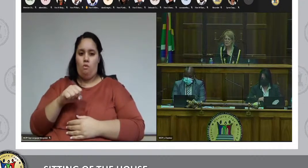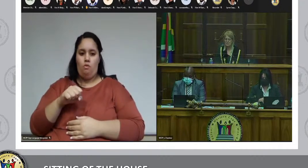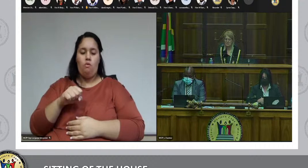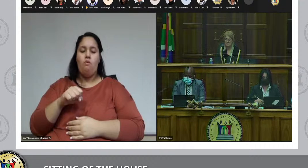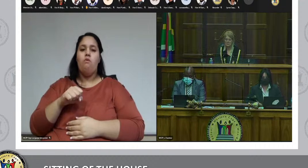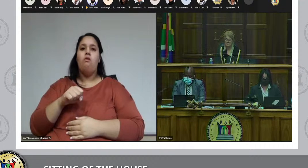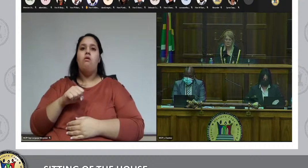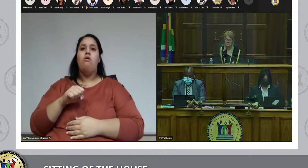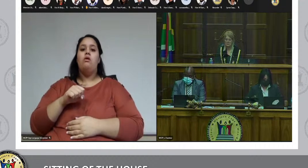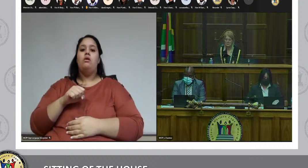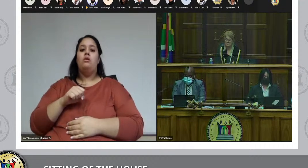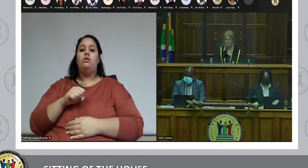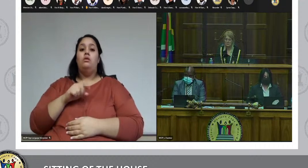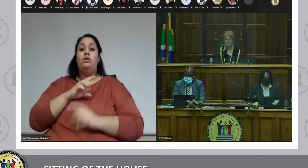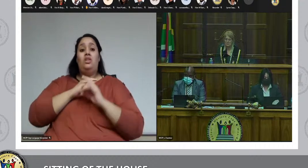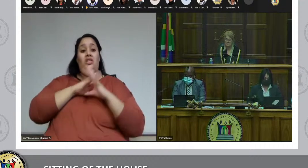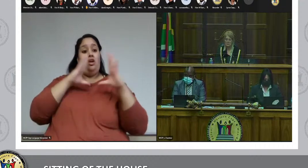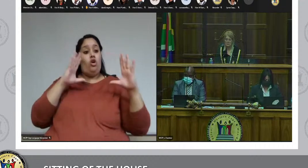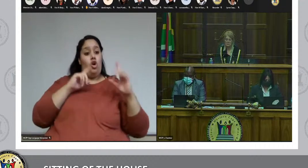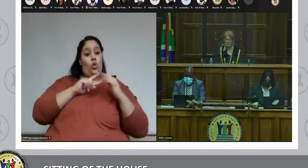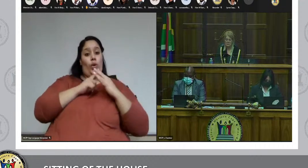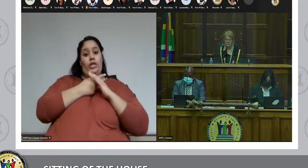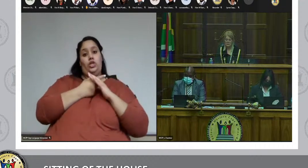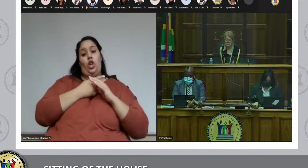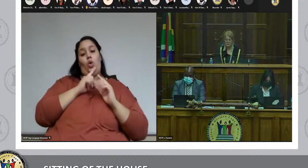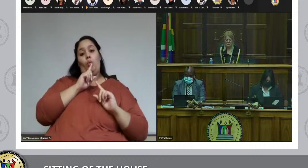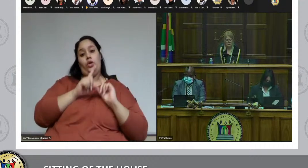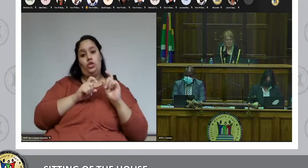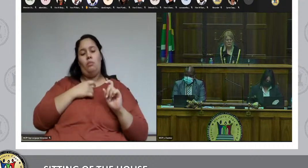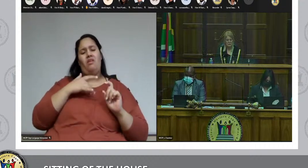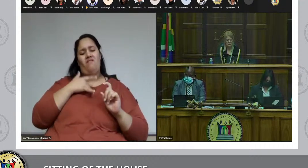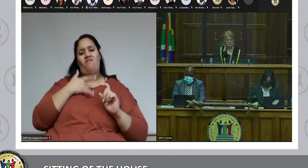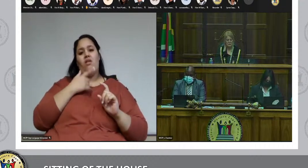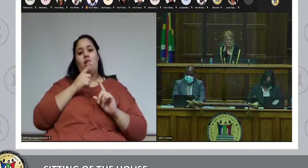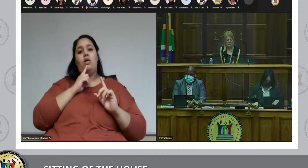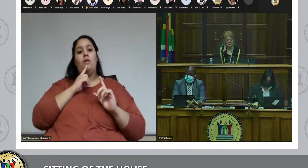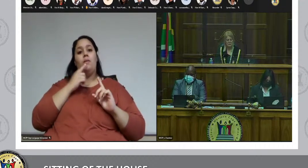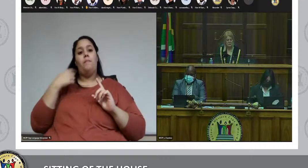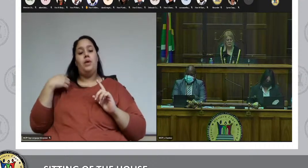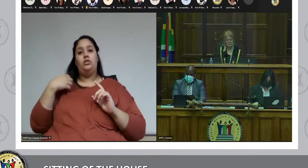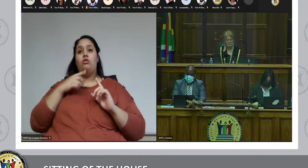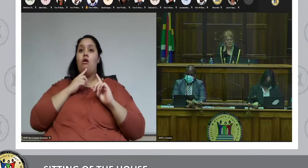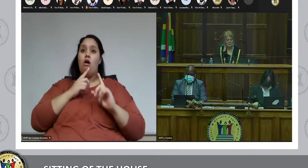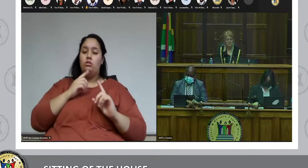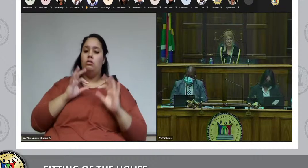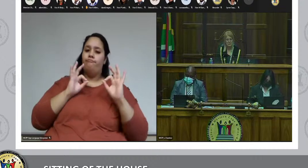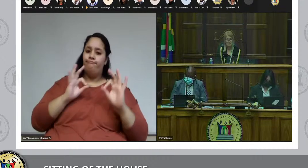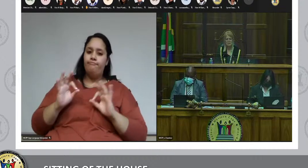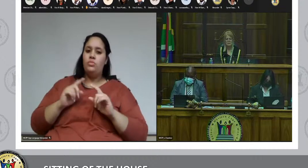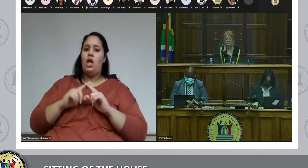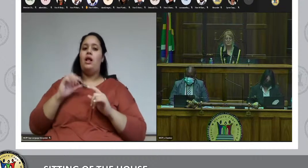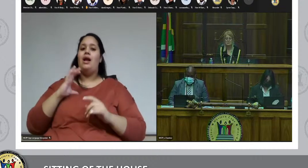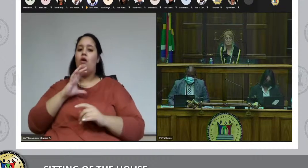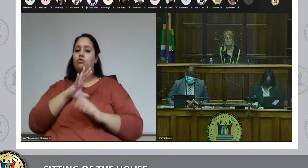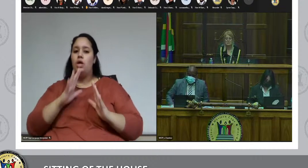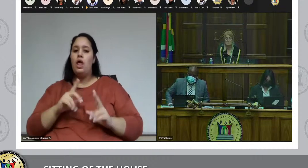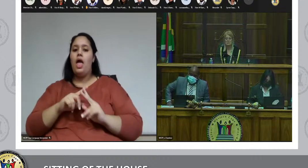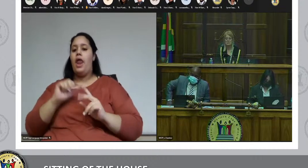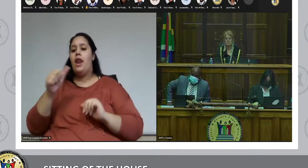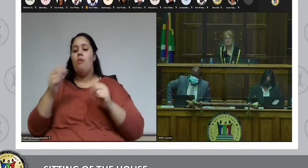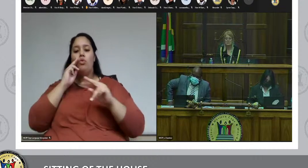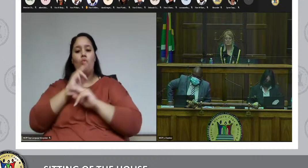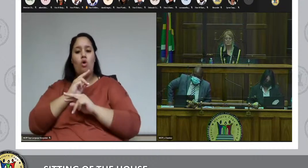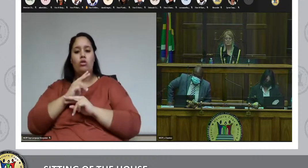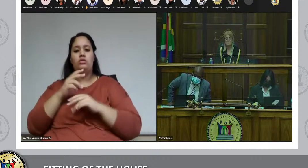the initial question, I feel that what the Minister has answered is noble and that councillors and neighbourhood watchers are able to play an